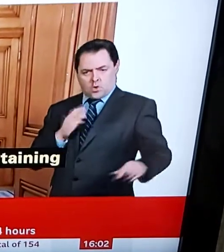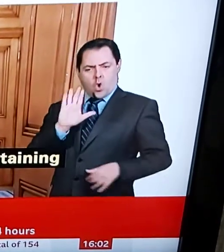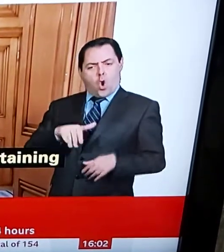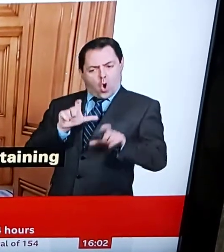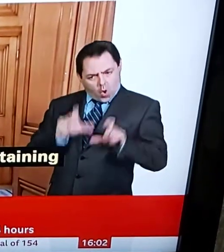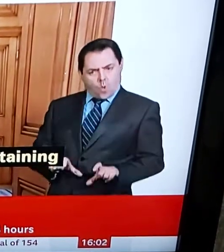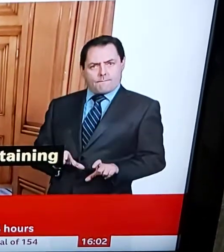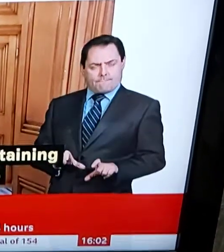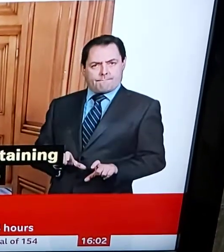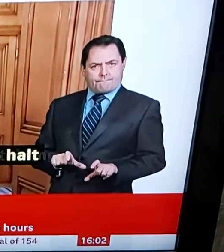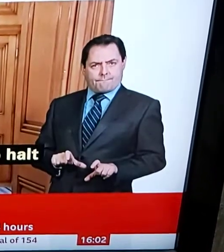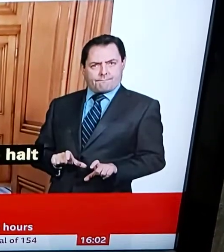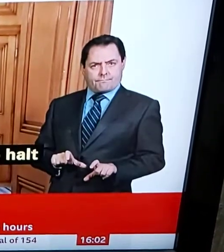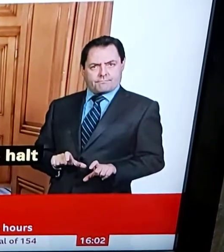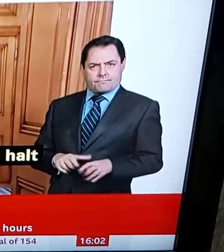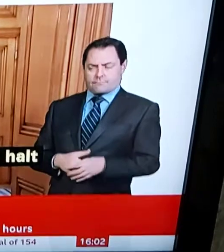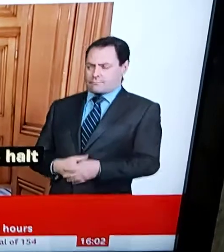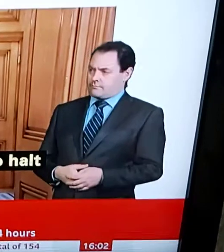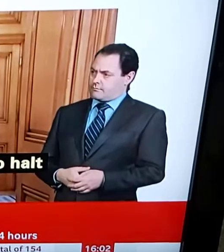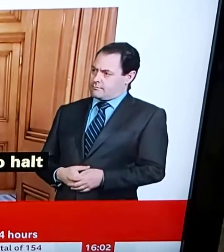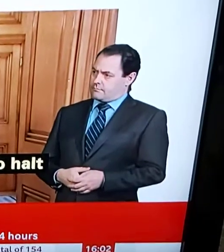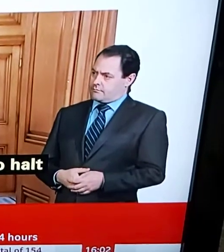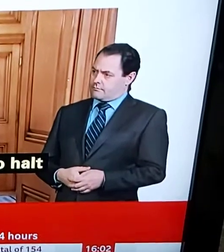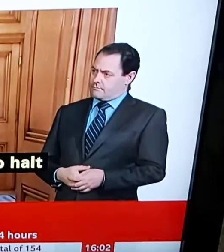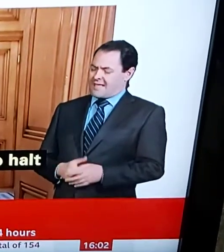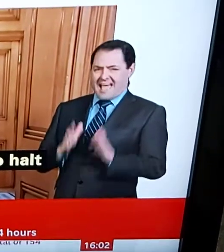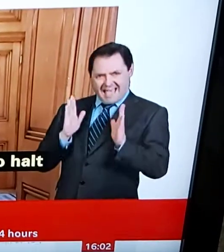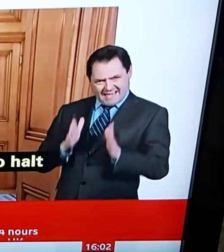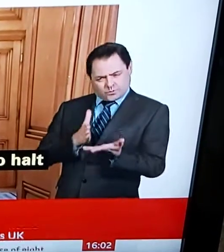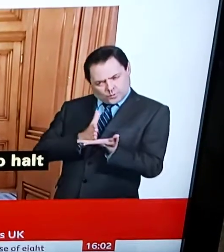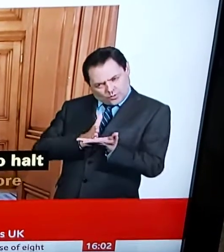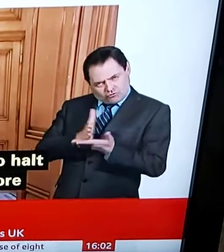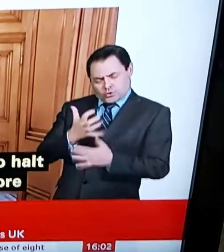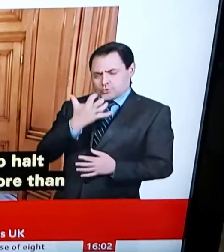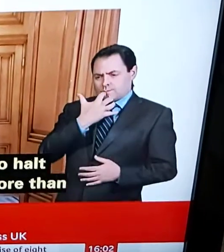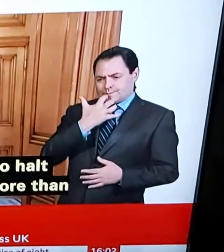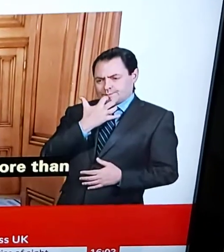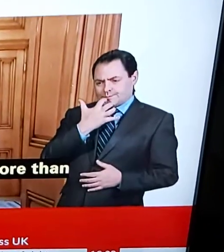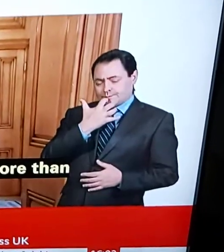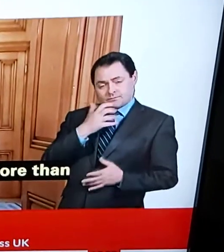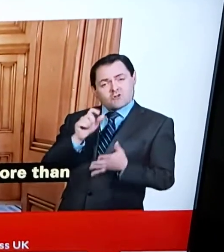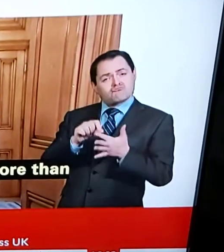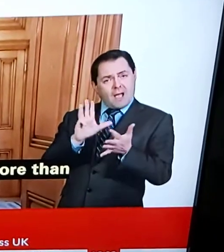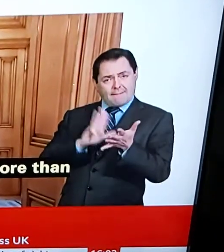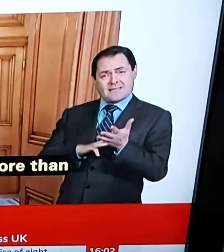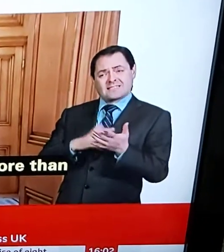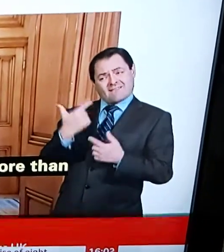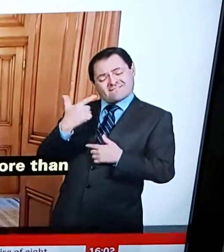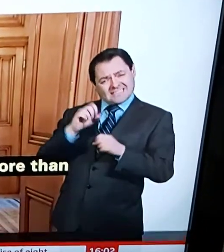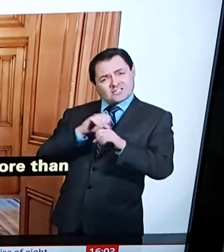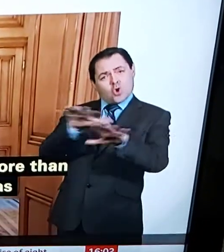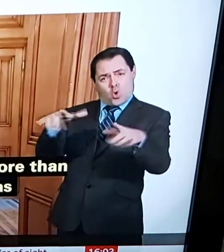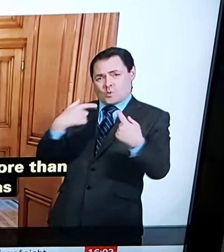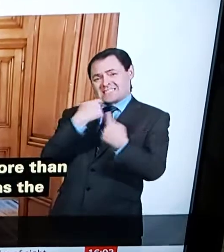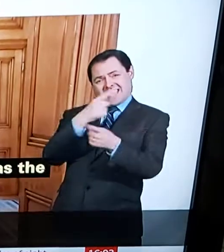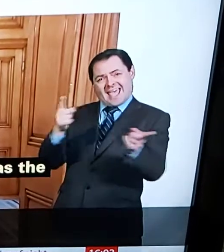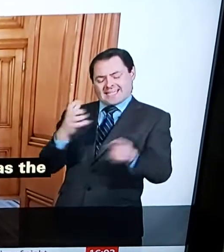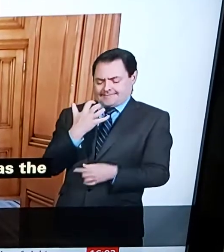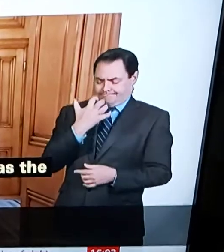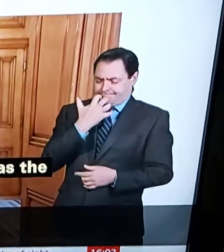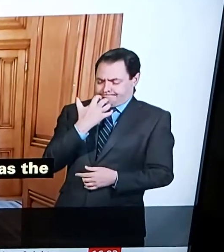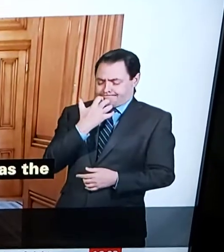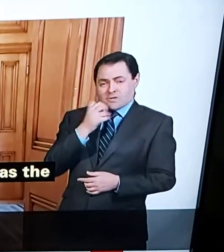disease. More than ever, we must stick with it, as the Prime Minister said in his video message. Now, I know that life under